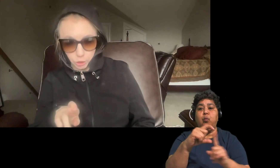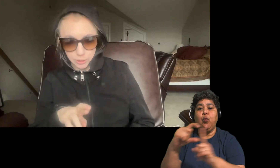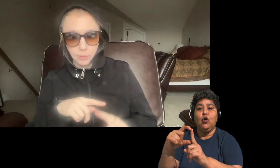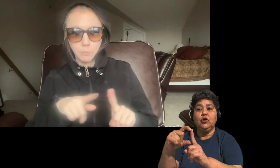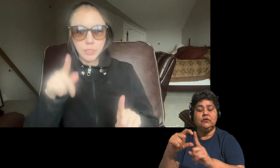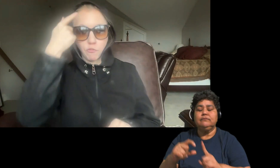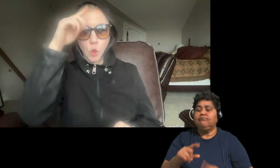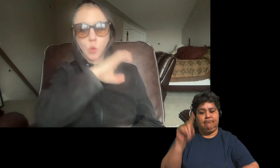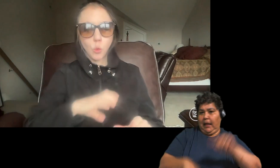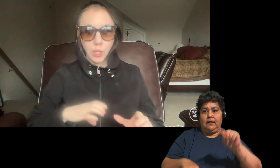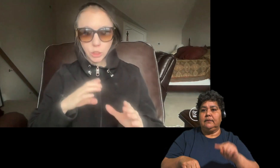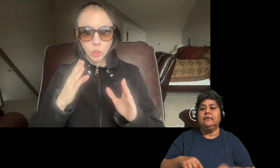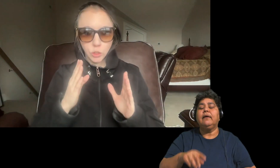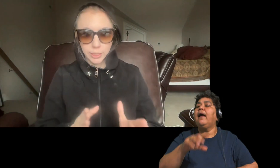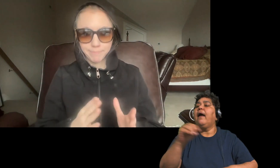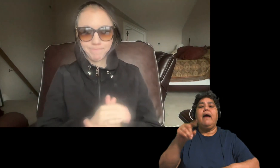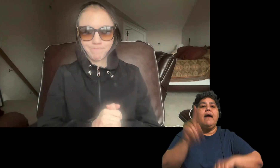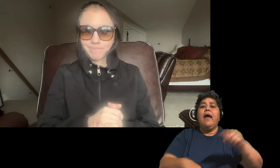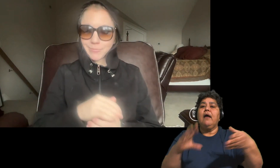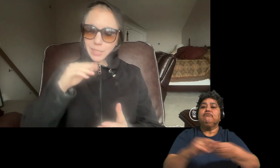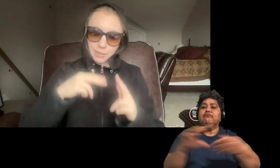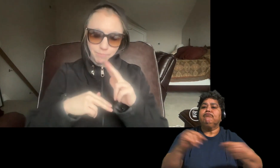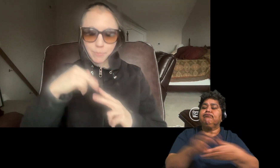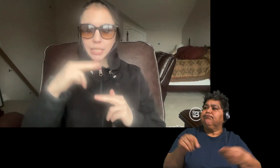preaching. And they can't speak out about other religions.